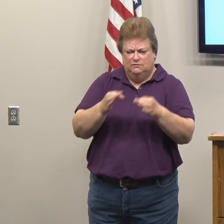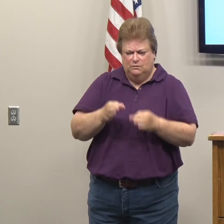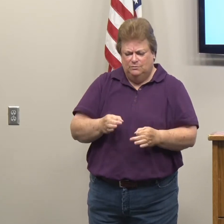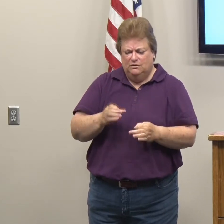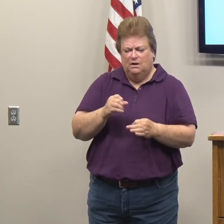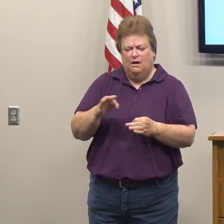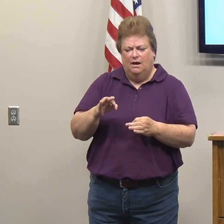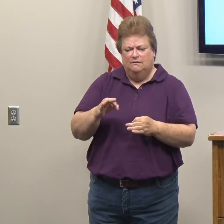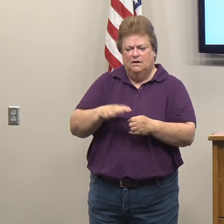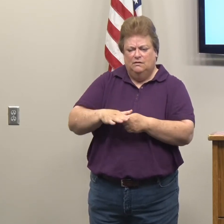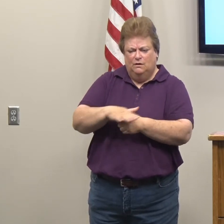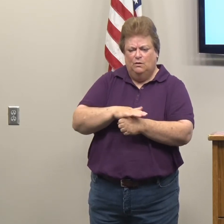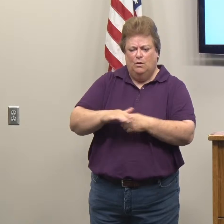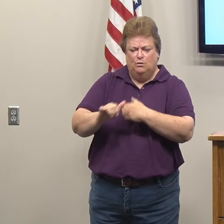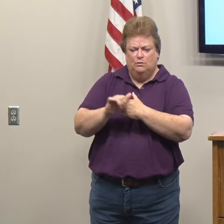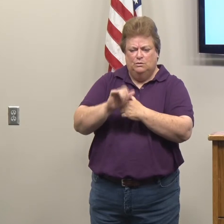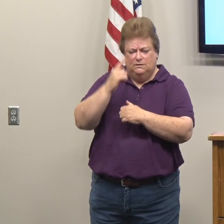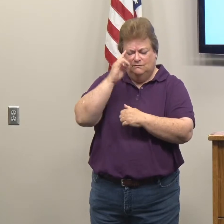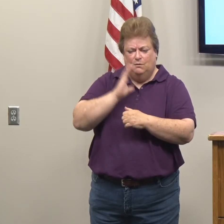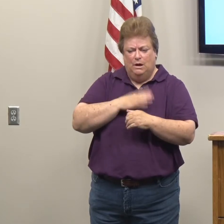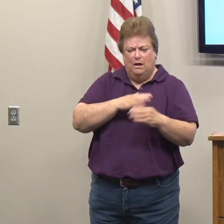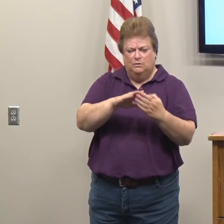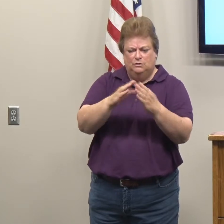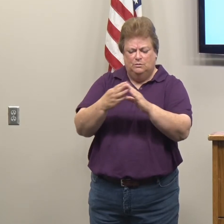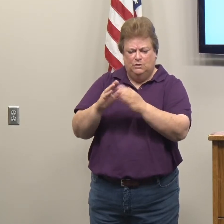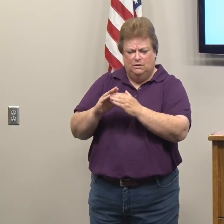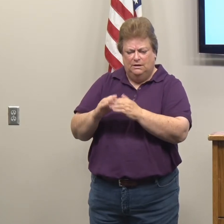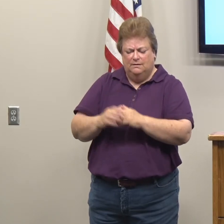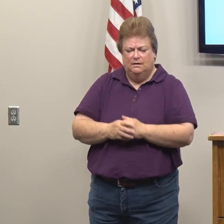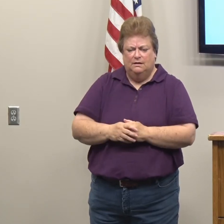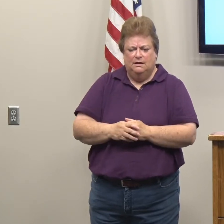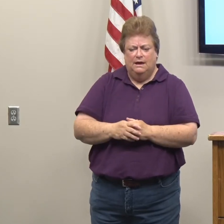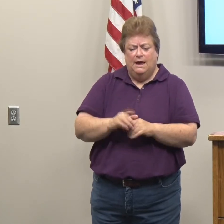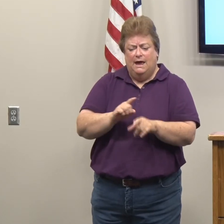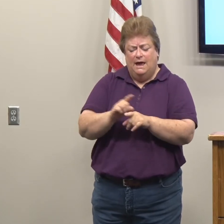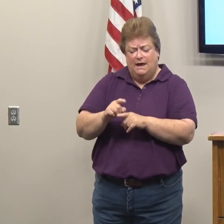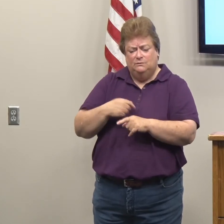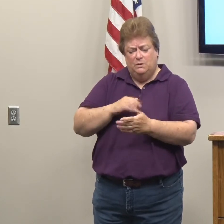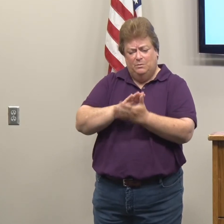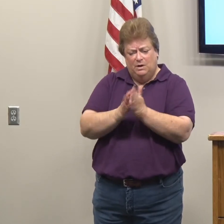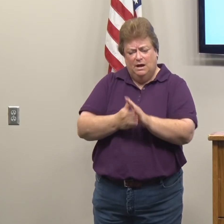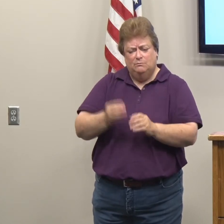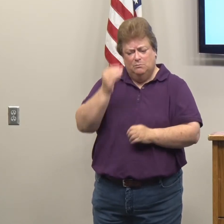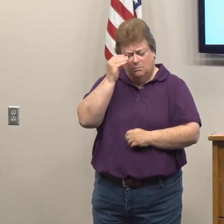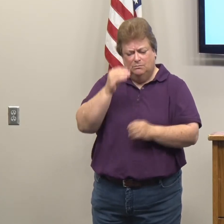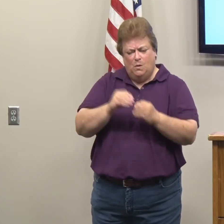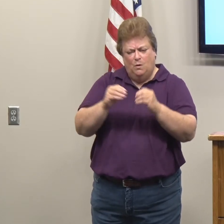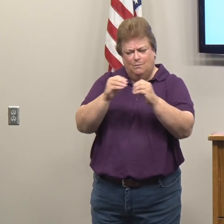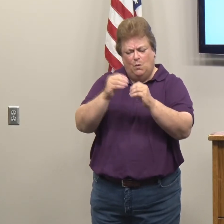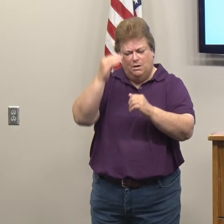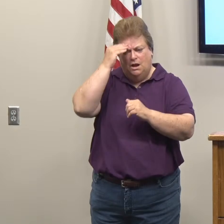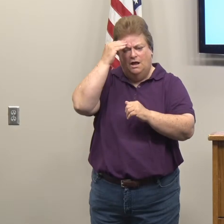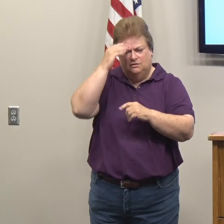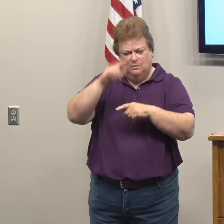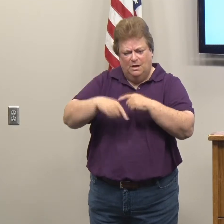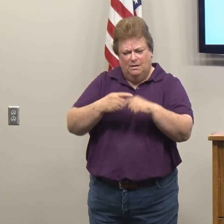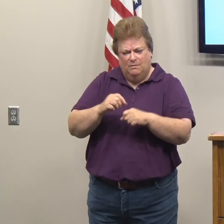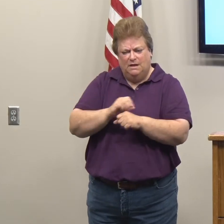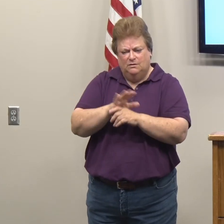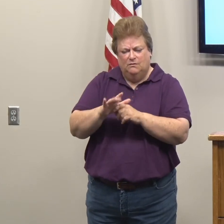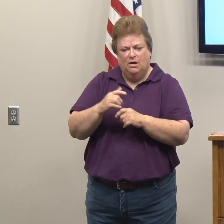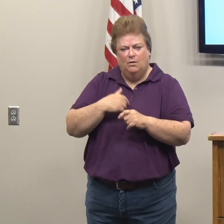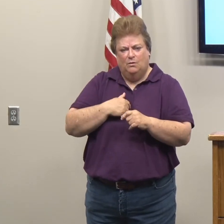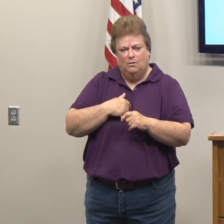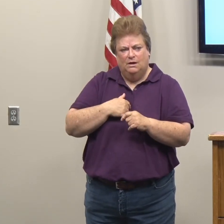public. As our knowledge of this pandemic grows, revisions may be made to these metrics. Thank